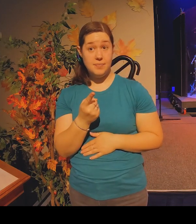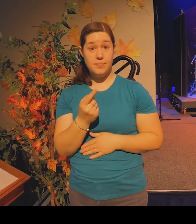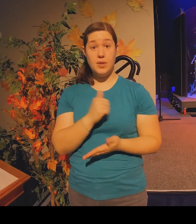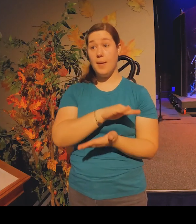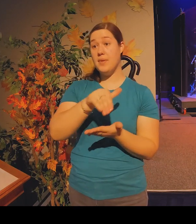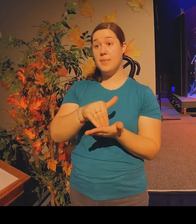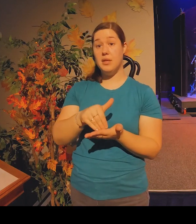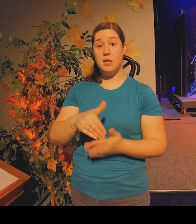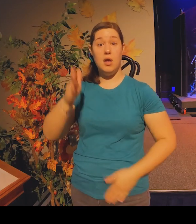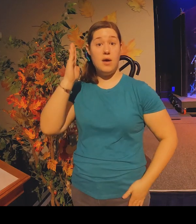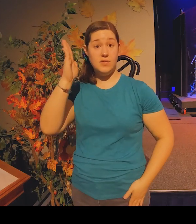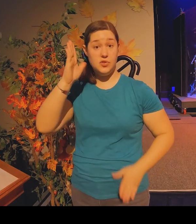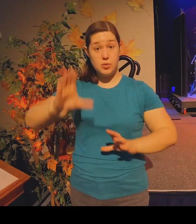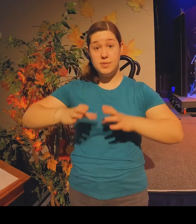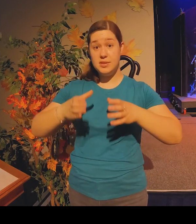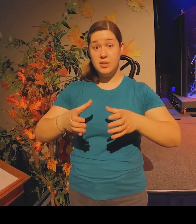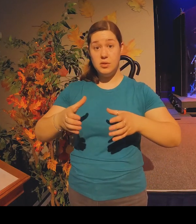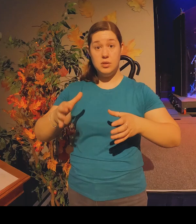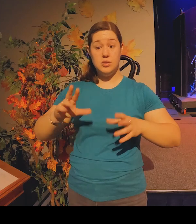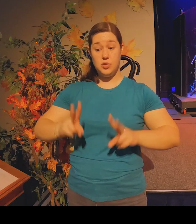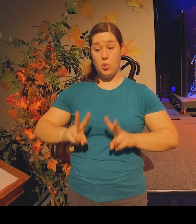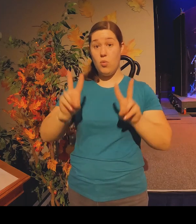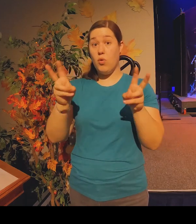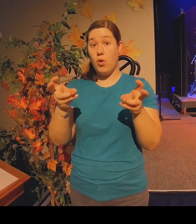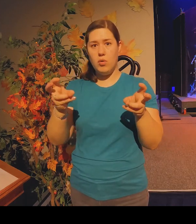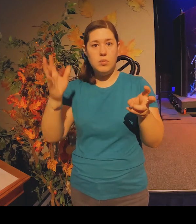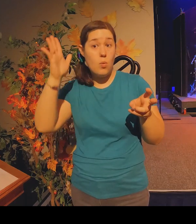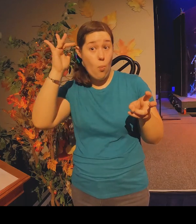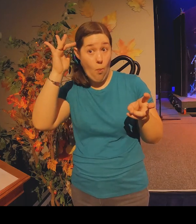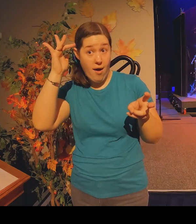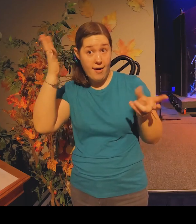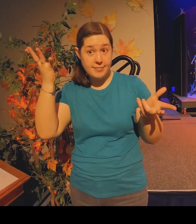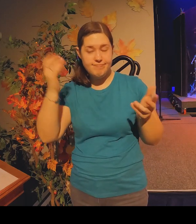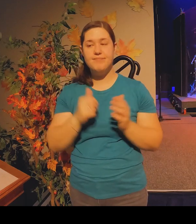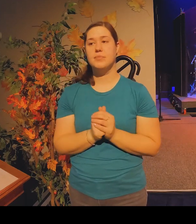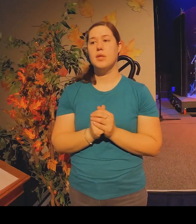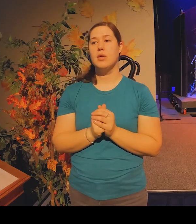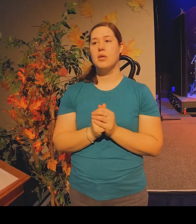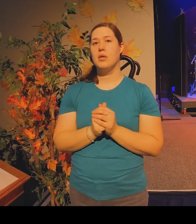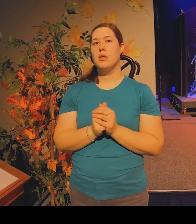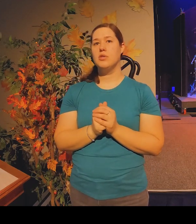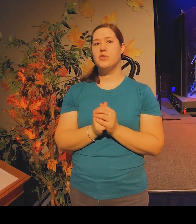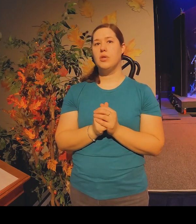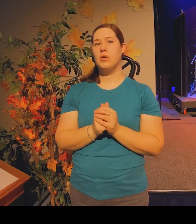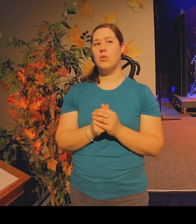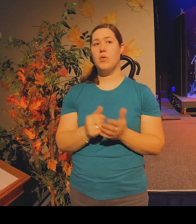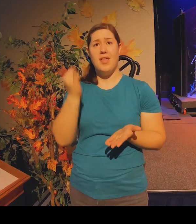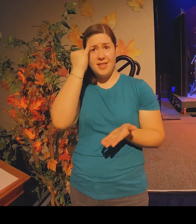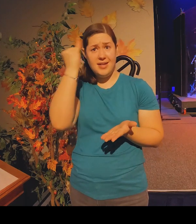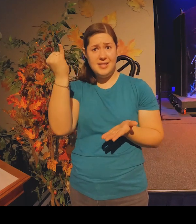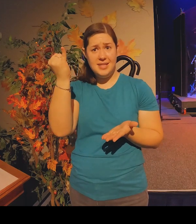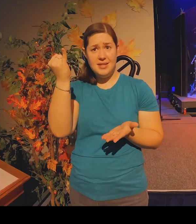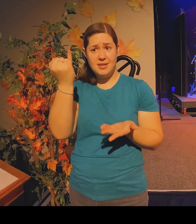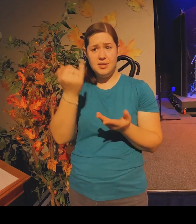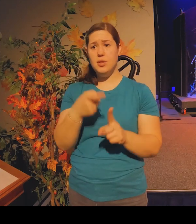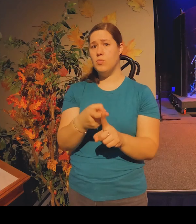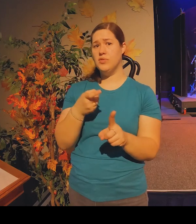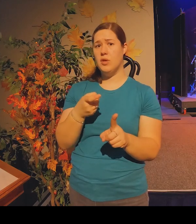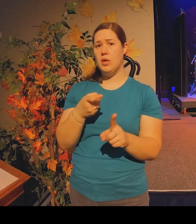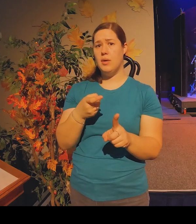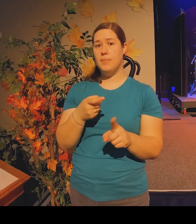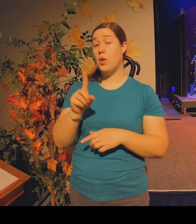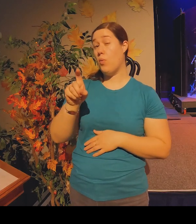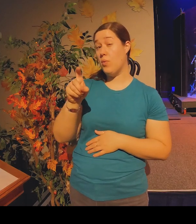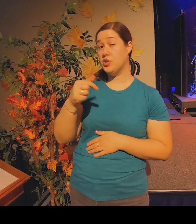series entitled, Why? And the seed of this series was a question I posted on Facebook some time ago. And that question was this: